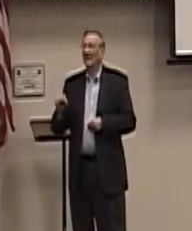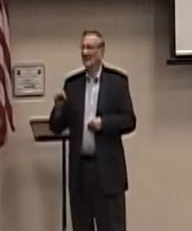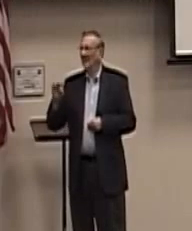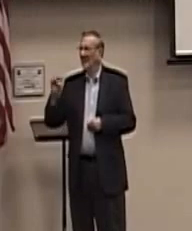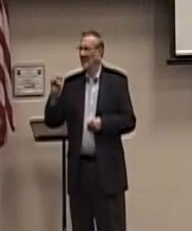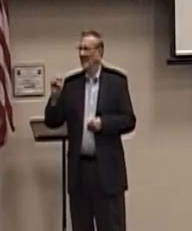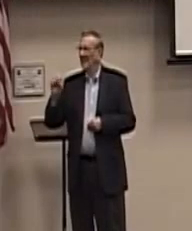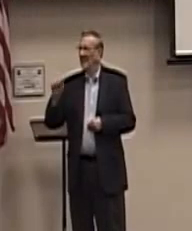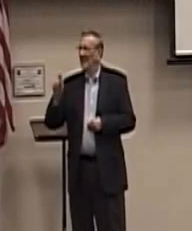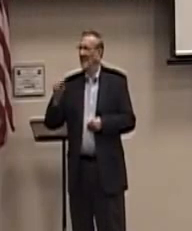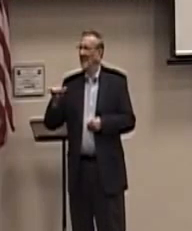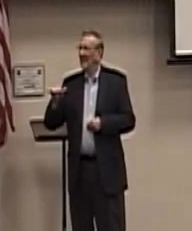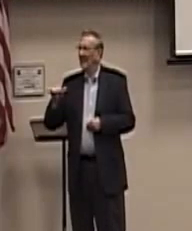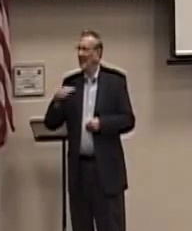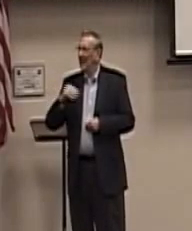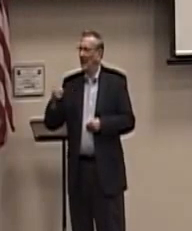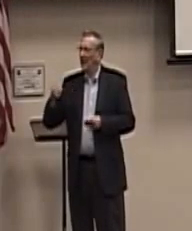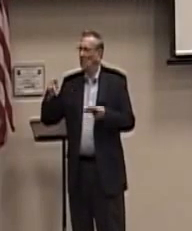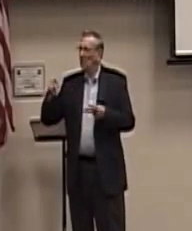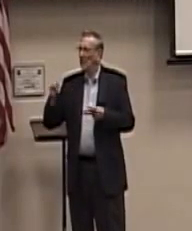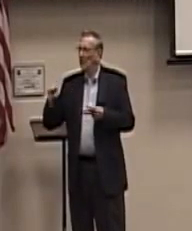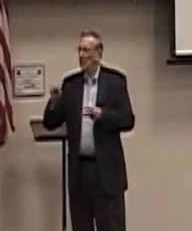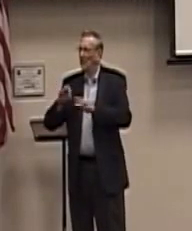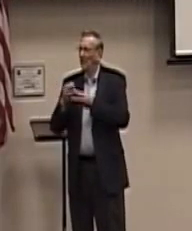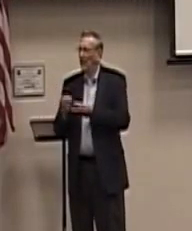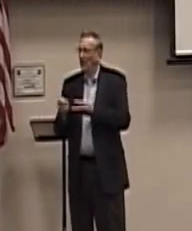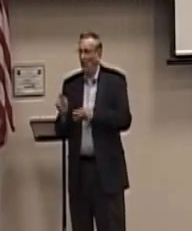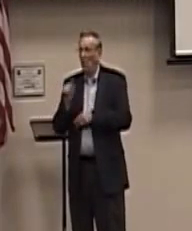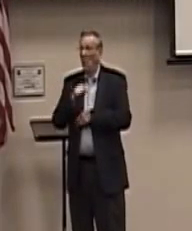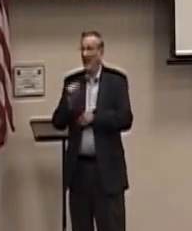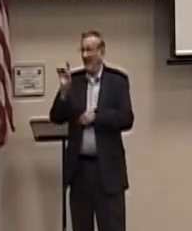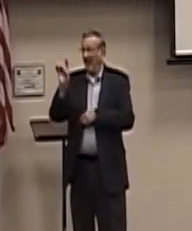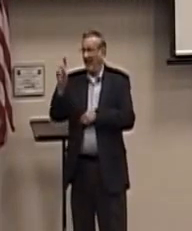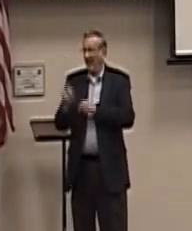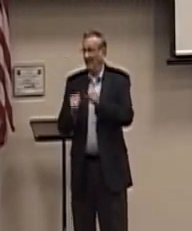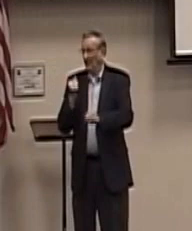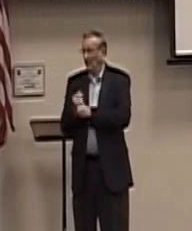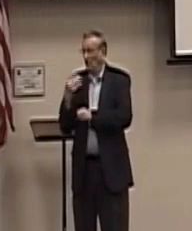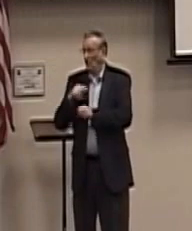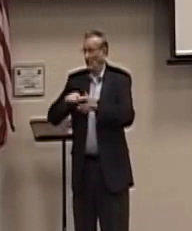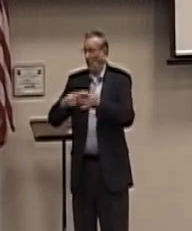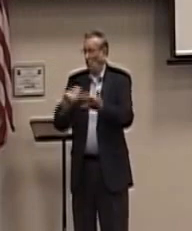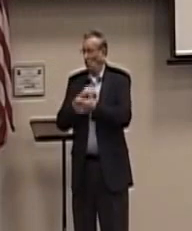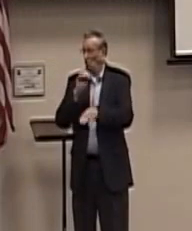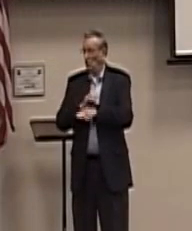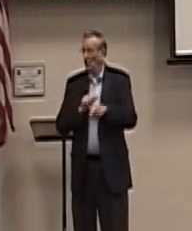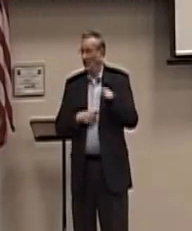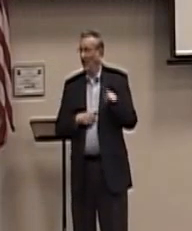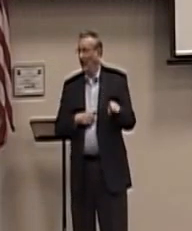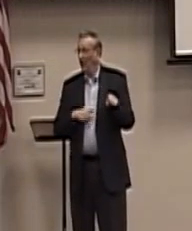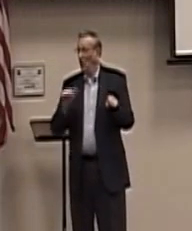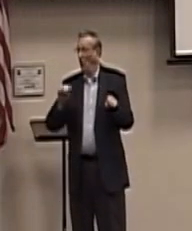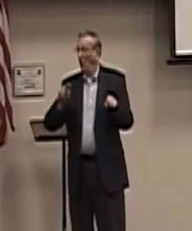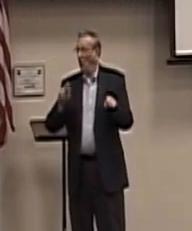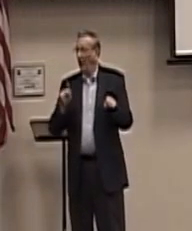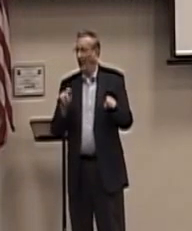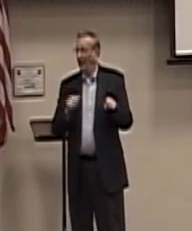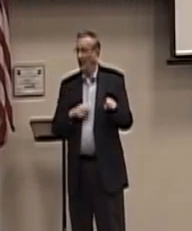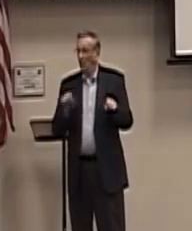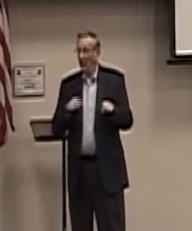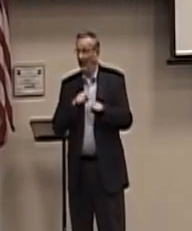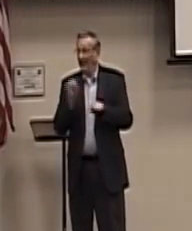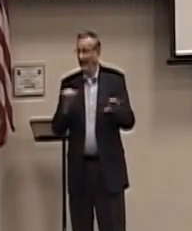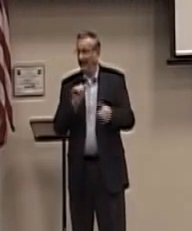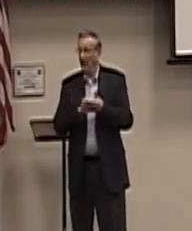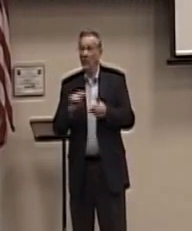Peters families. They went to Auckland, New Zealand about 8.5 years ago and started a new church plant. When they did that, they